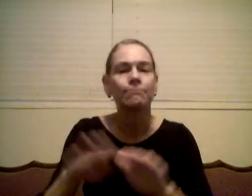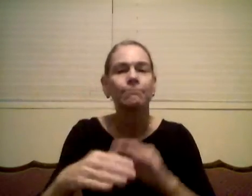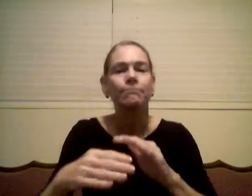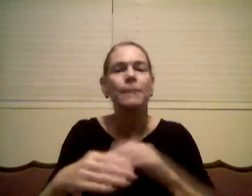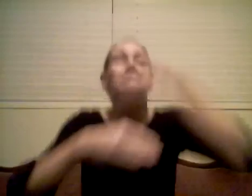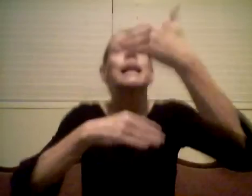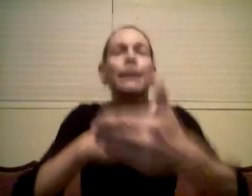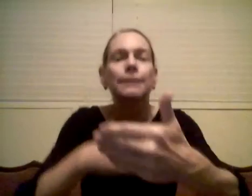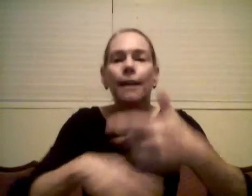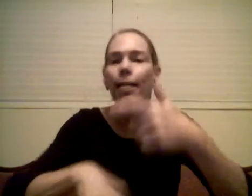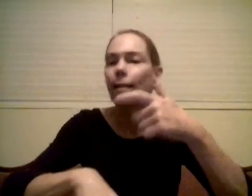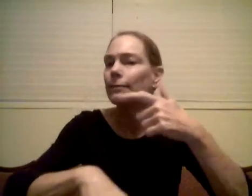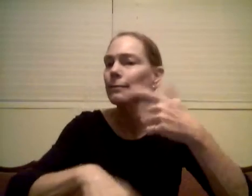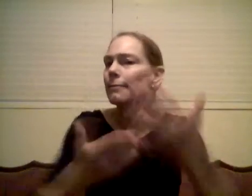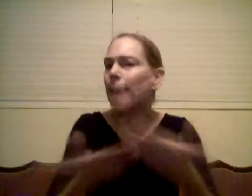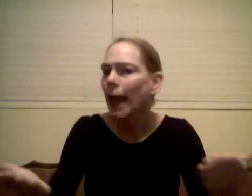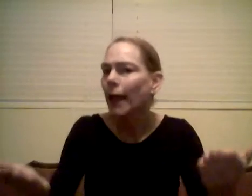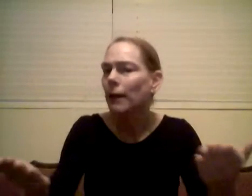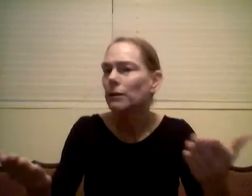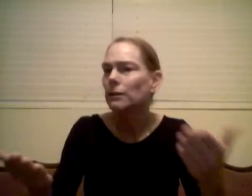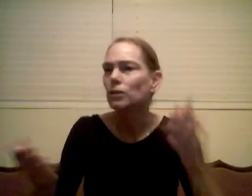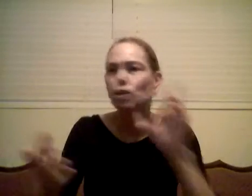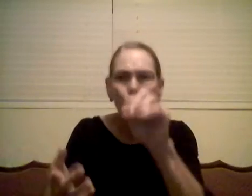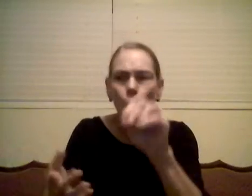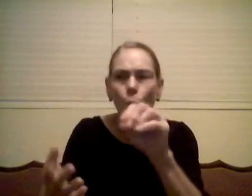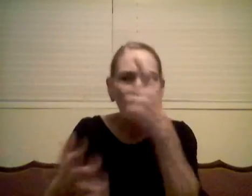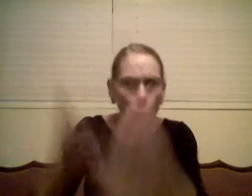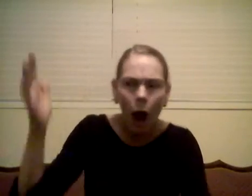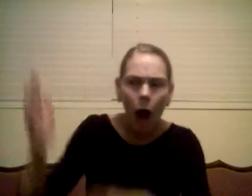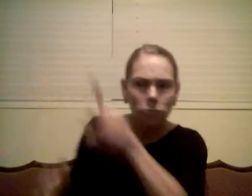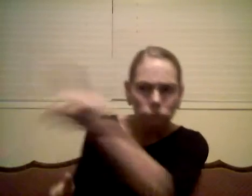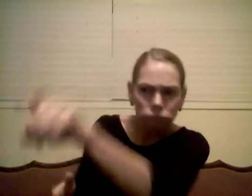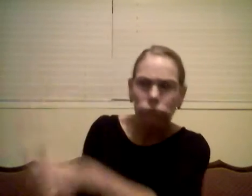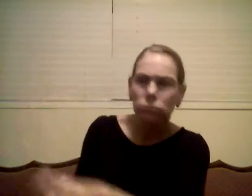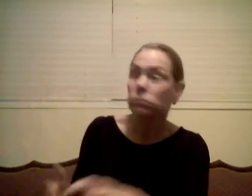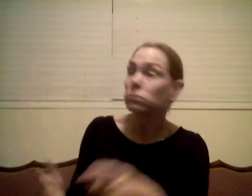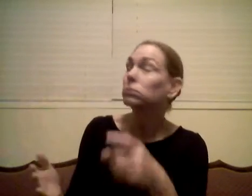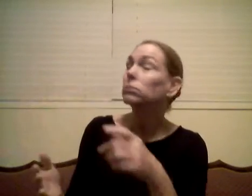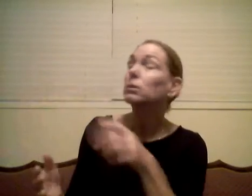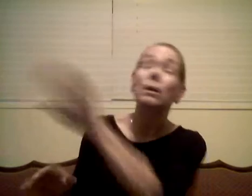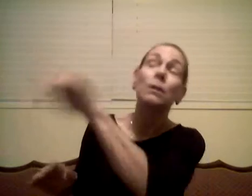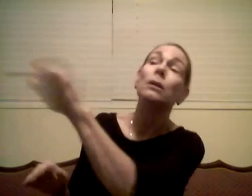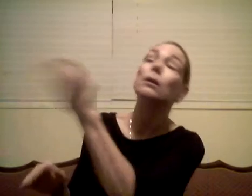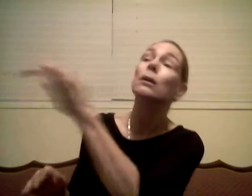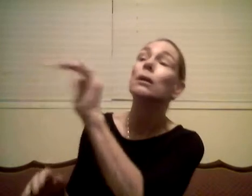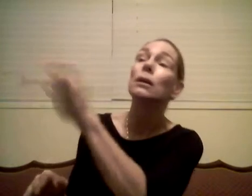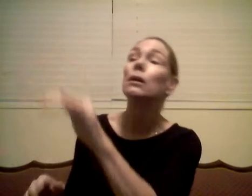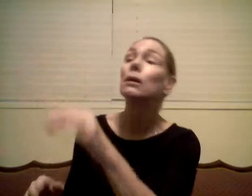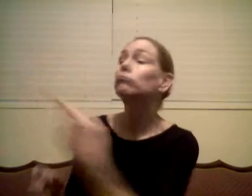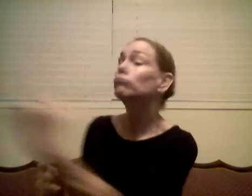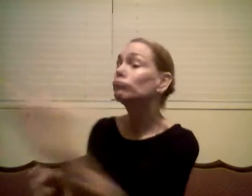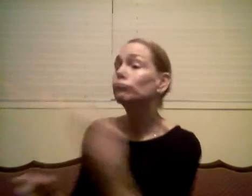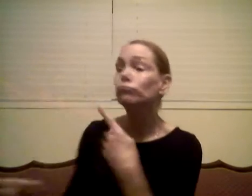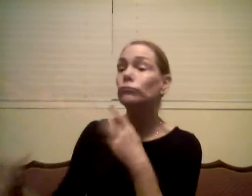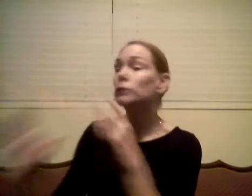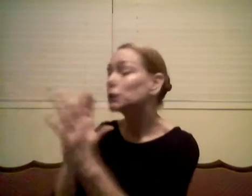will you have one interview and that's it. And also ask them, gosh, you know what? As we've gone through this process, what do you think